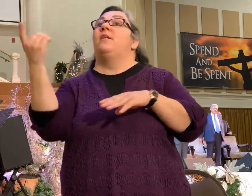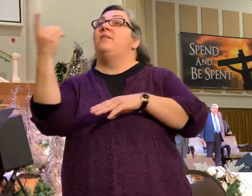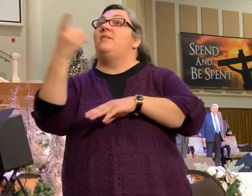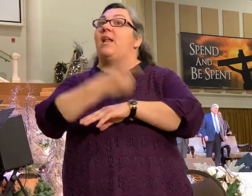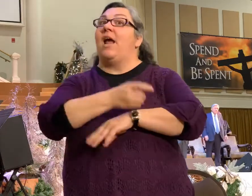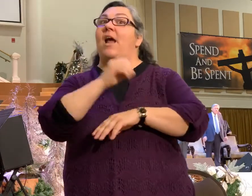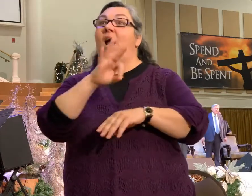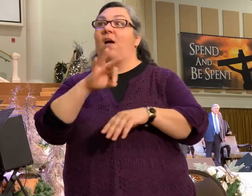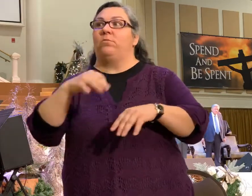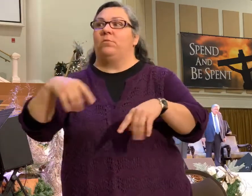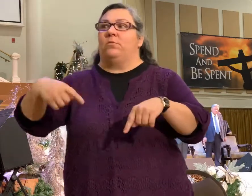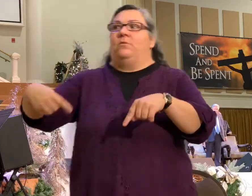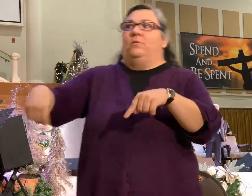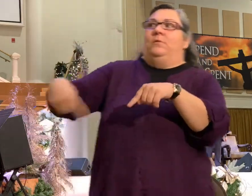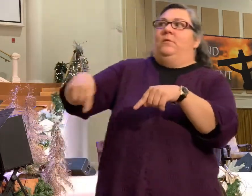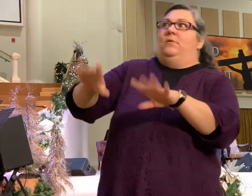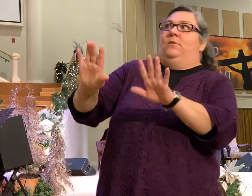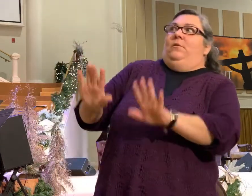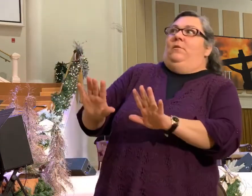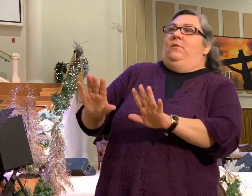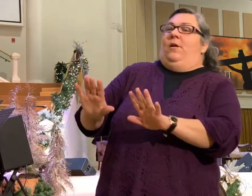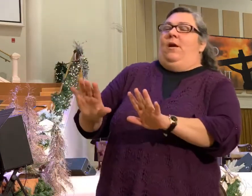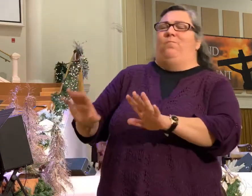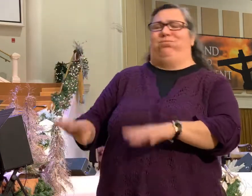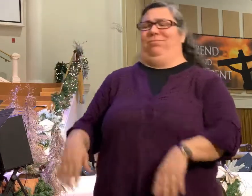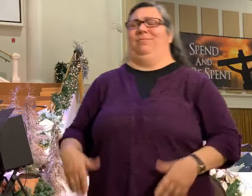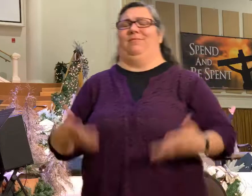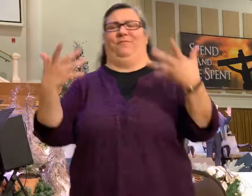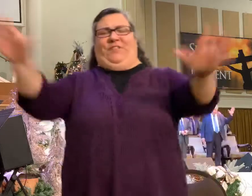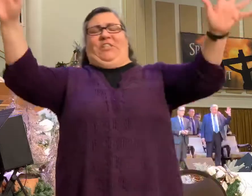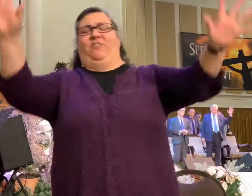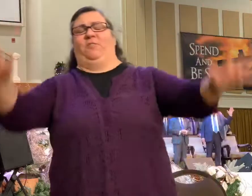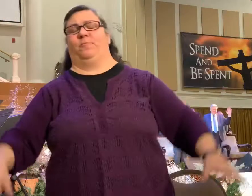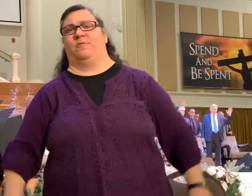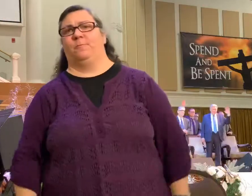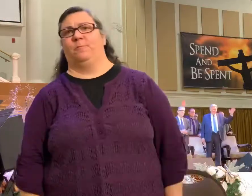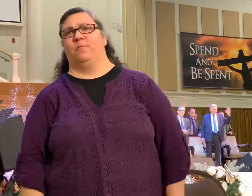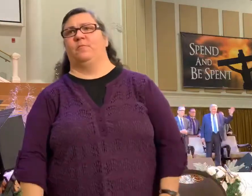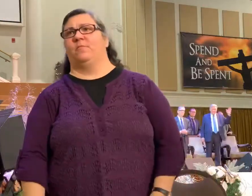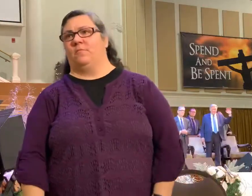of intimidation is absolutely over.